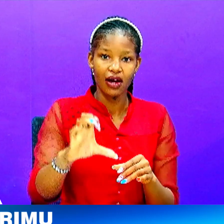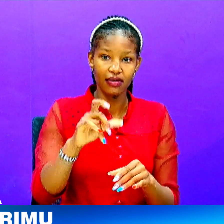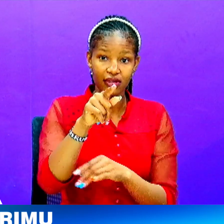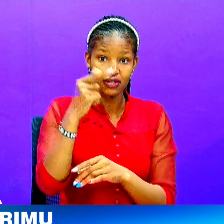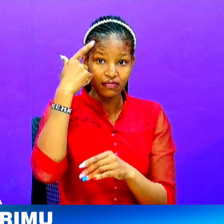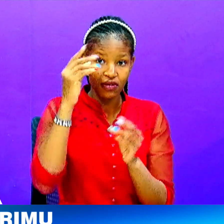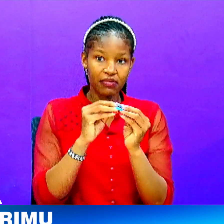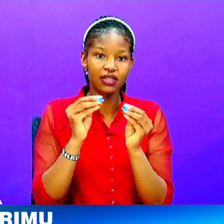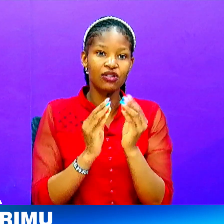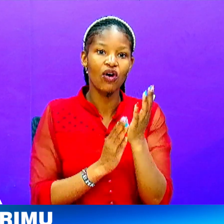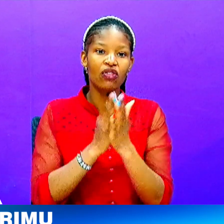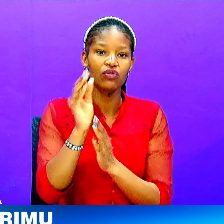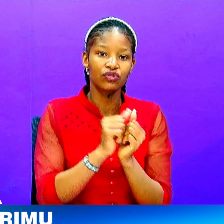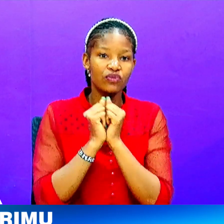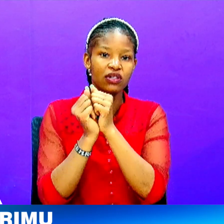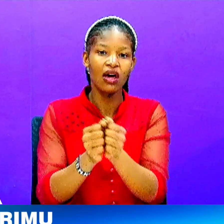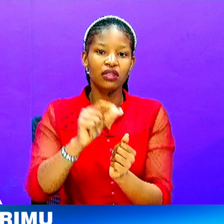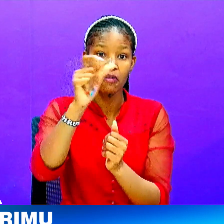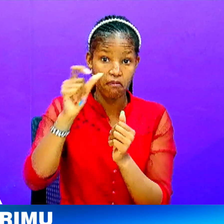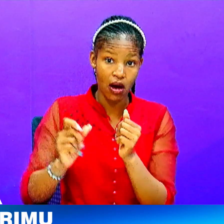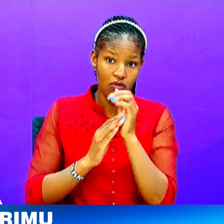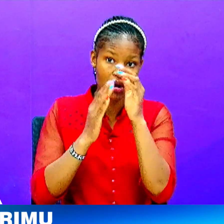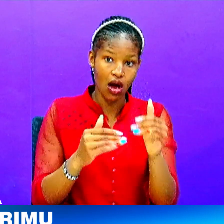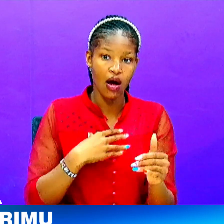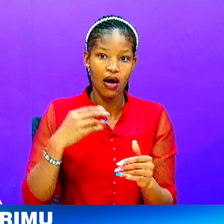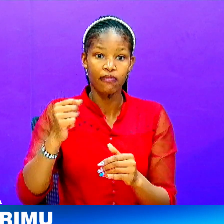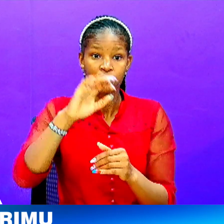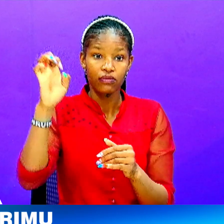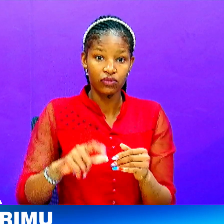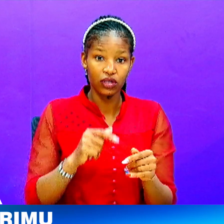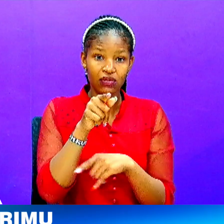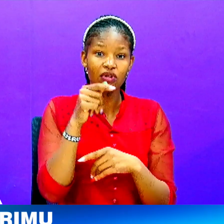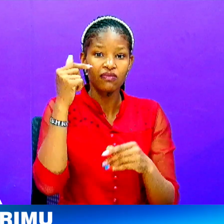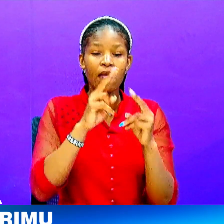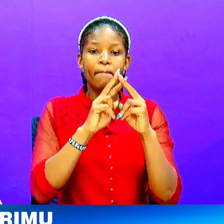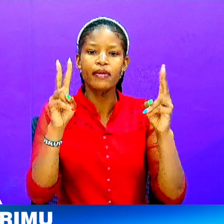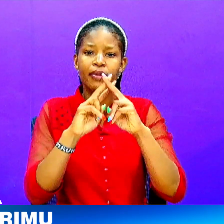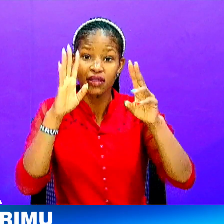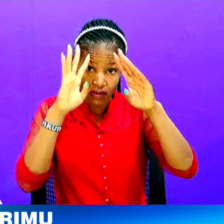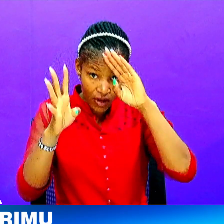brought together regional leaders and envoys to harmonize peace